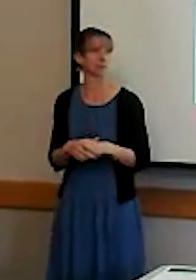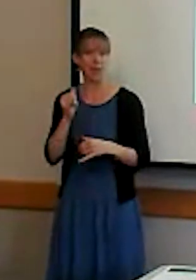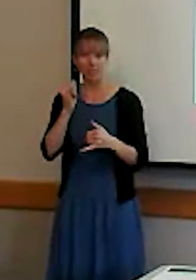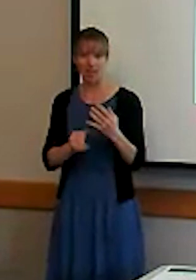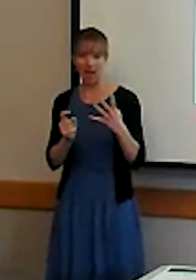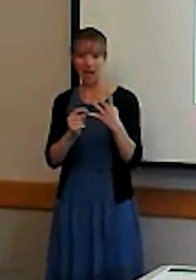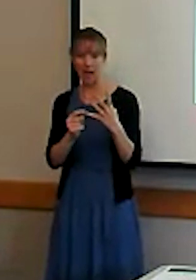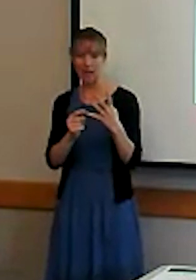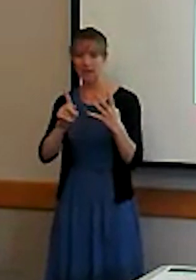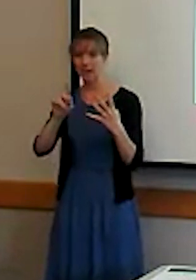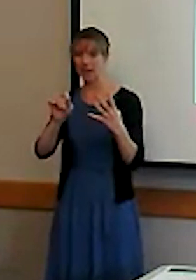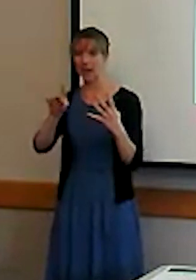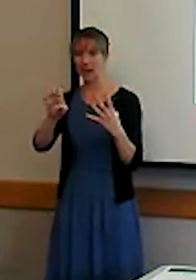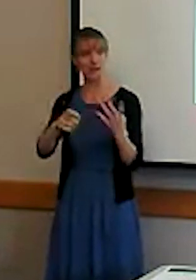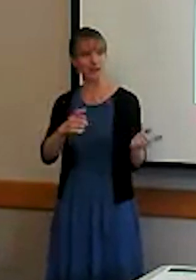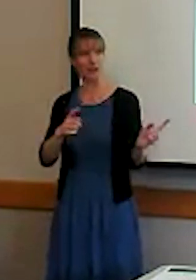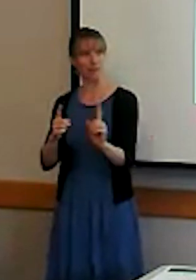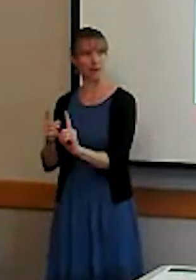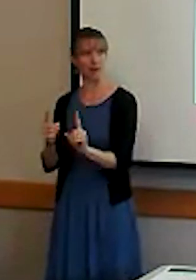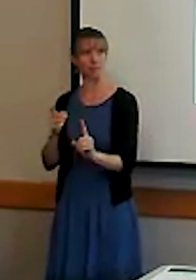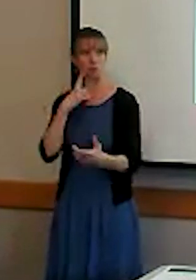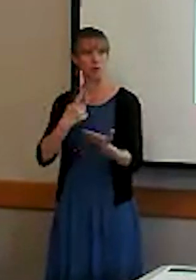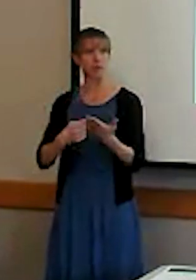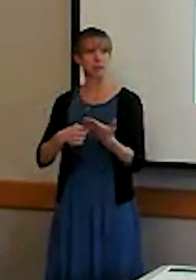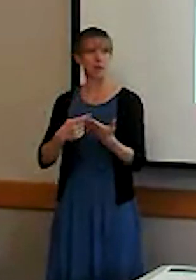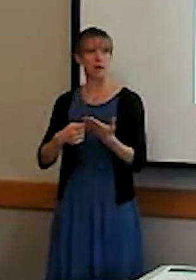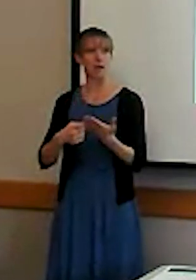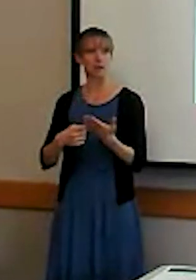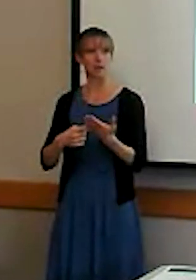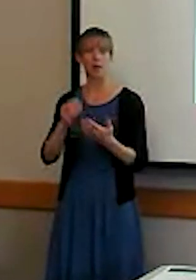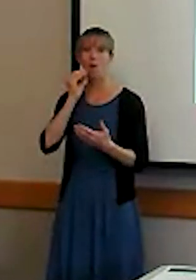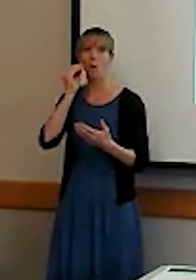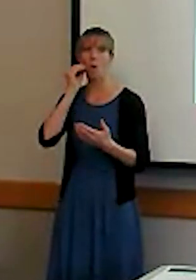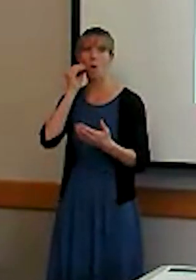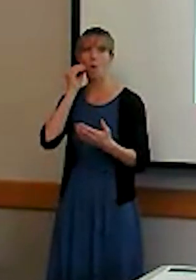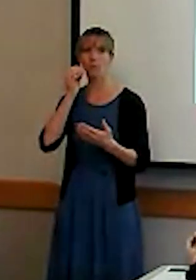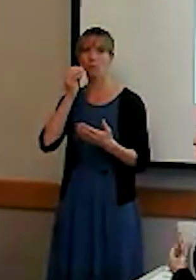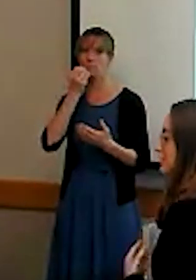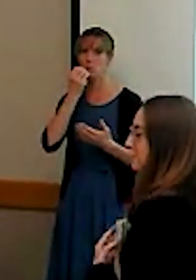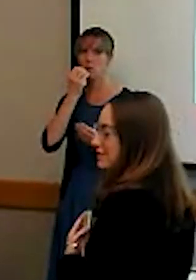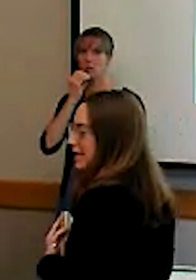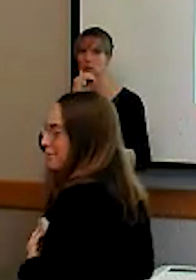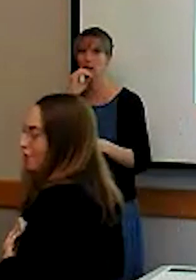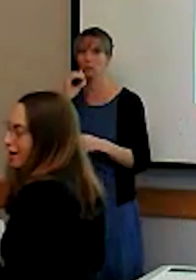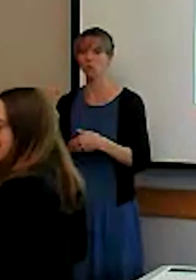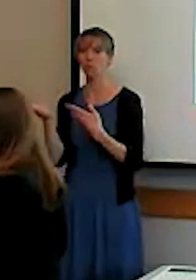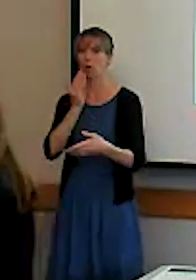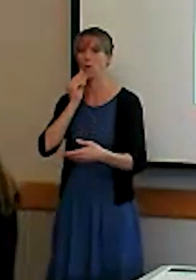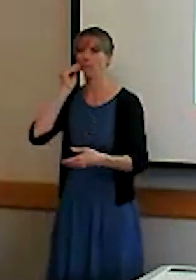Last but not least, we have Katie coming up to talk to you about home delivered meals.